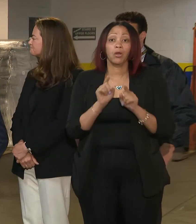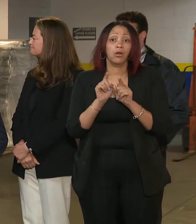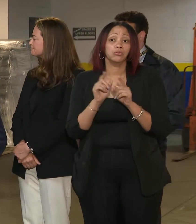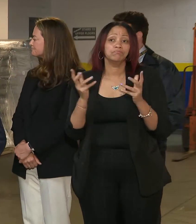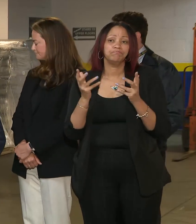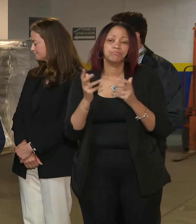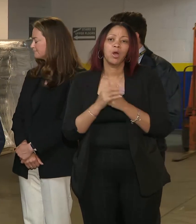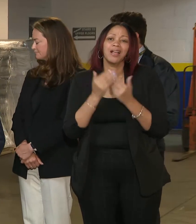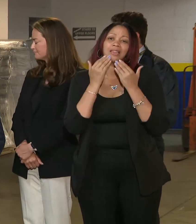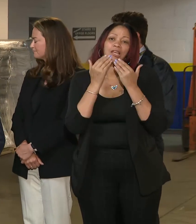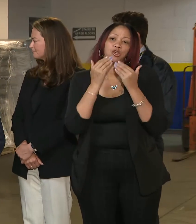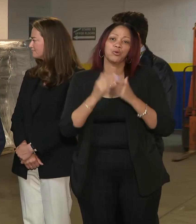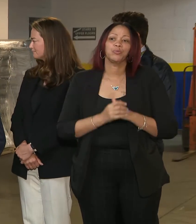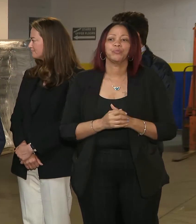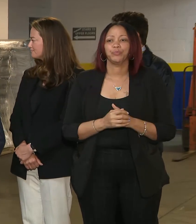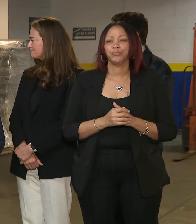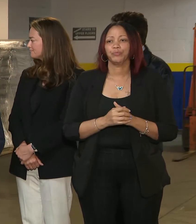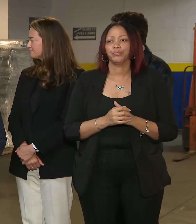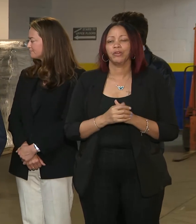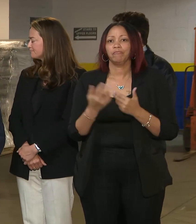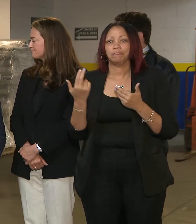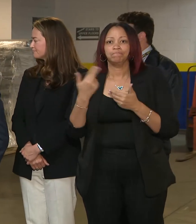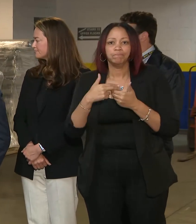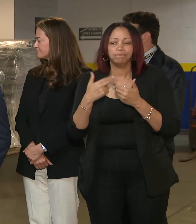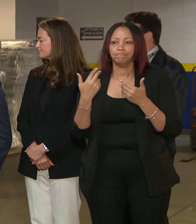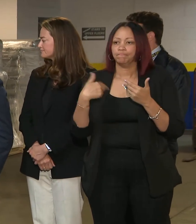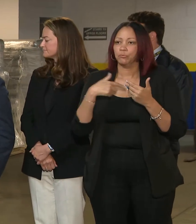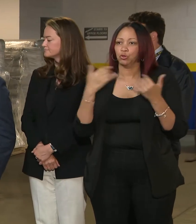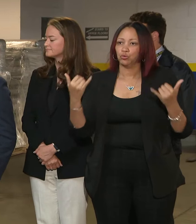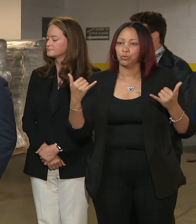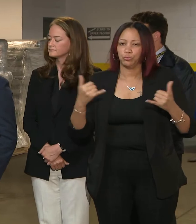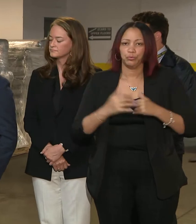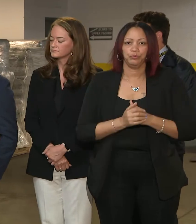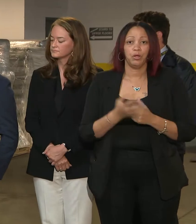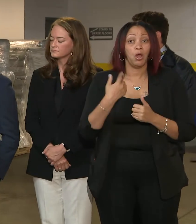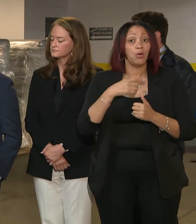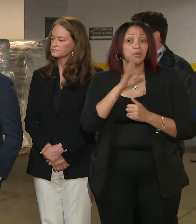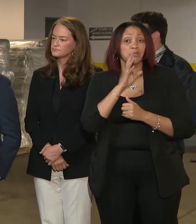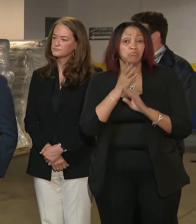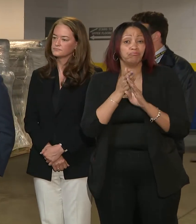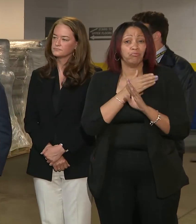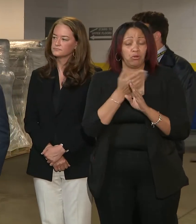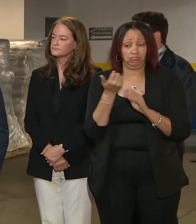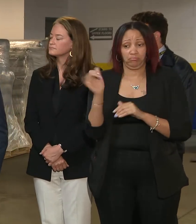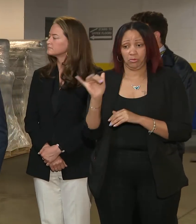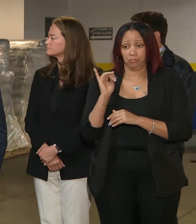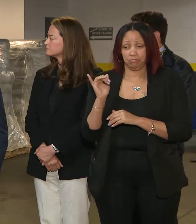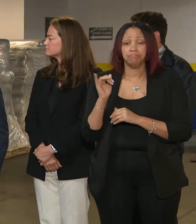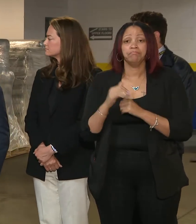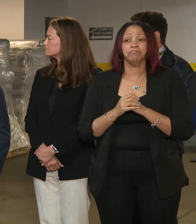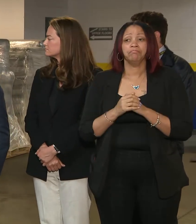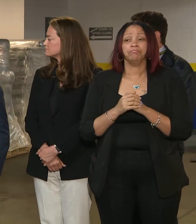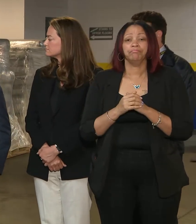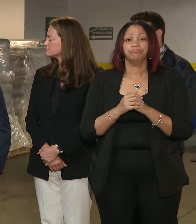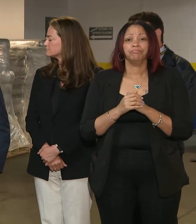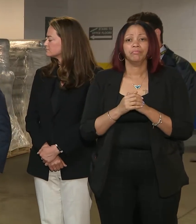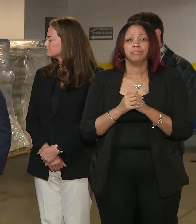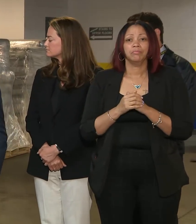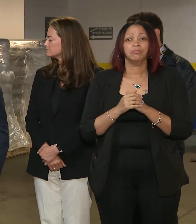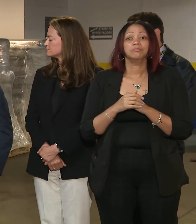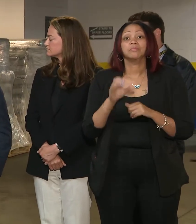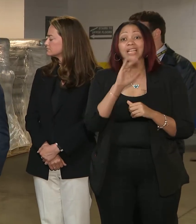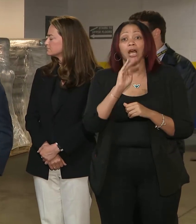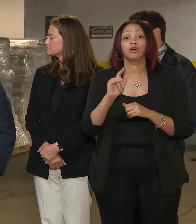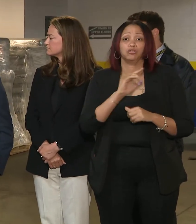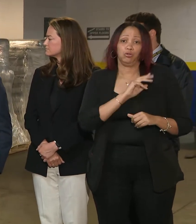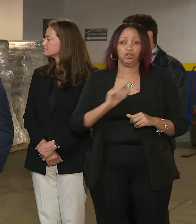say thank you for being here with us today. We were speaking beforehand, like myself, the Consul General is